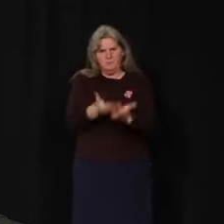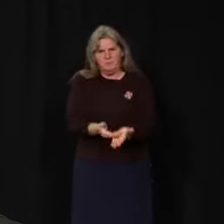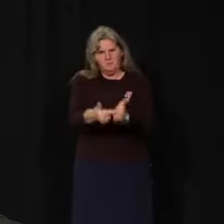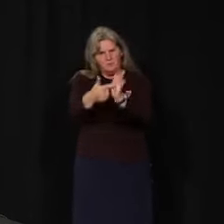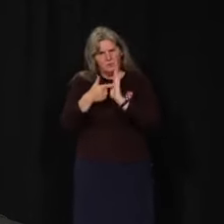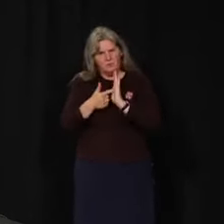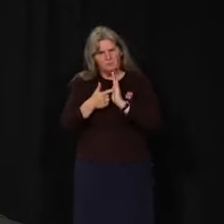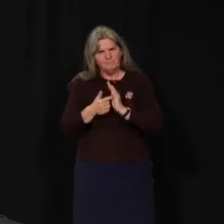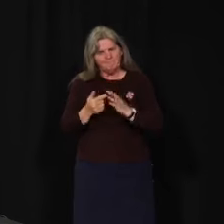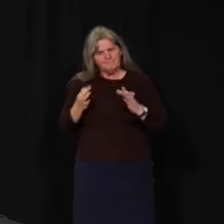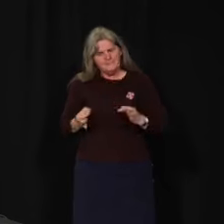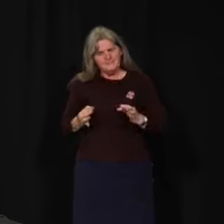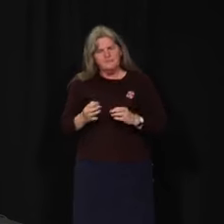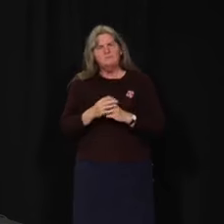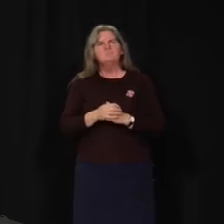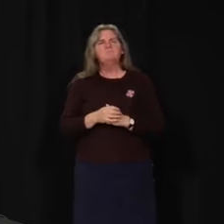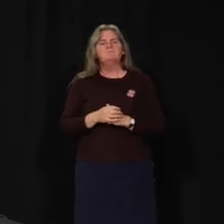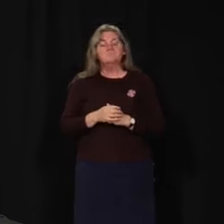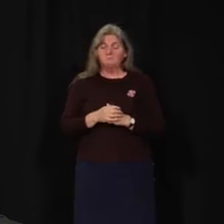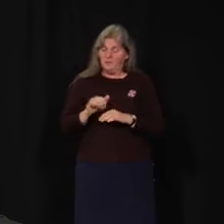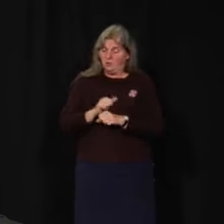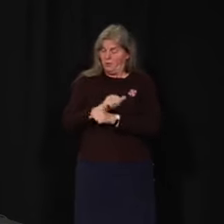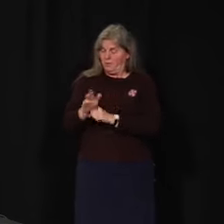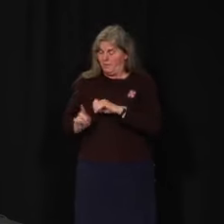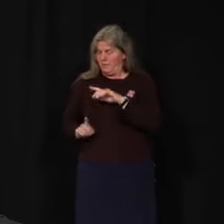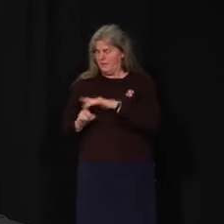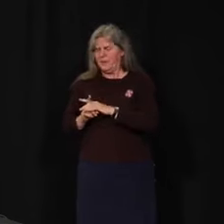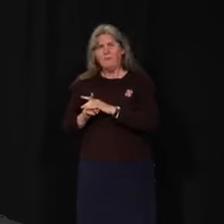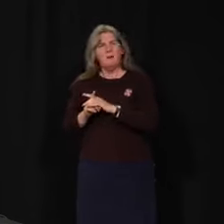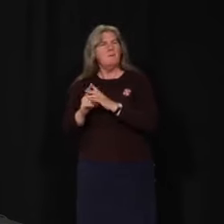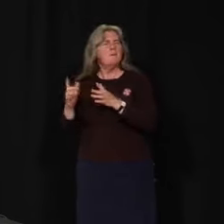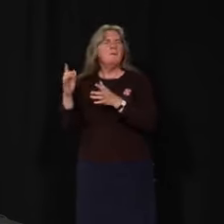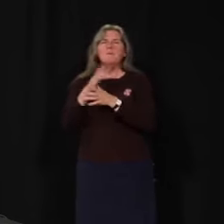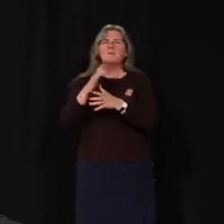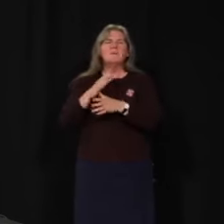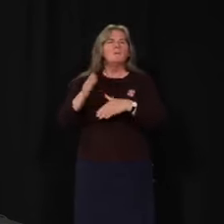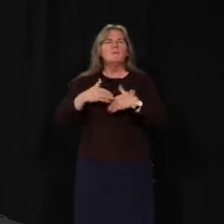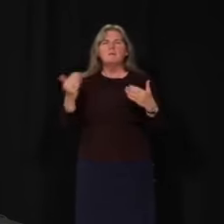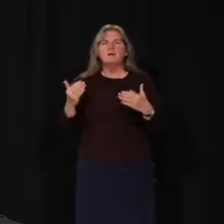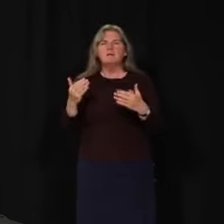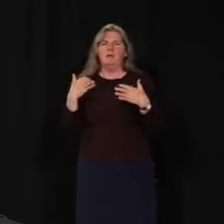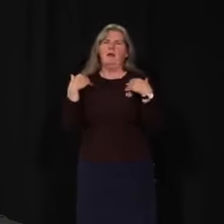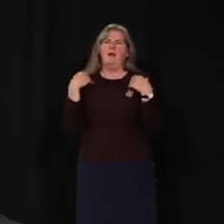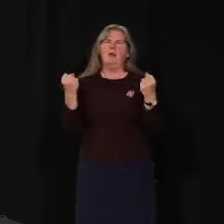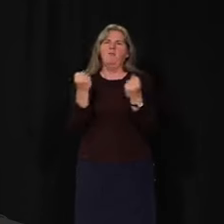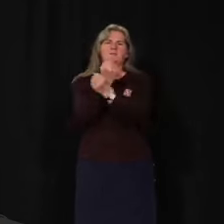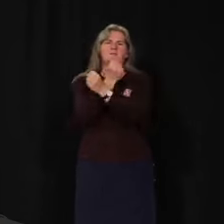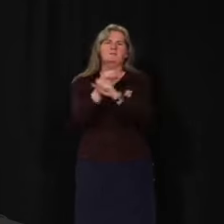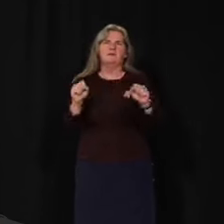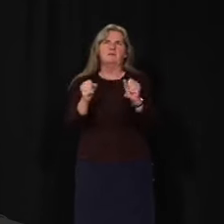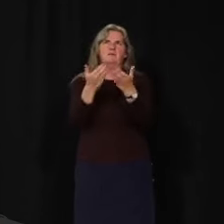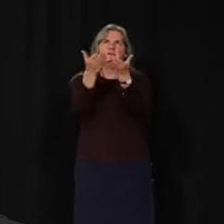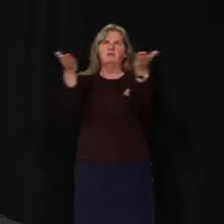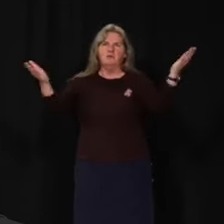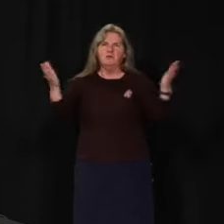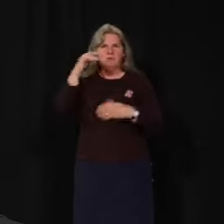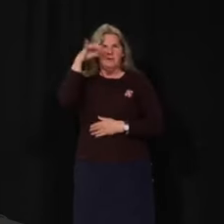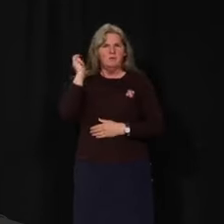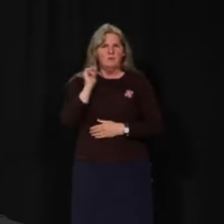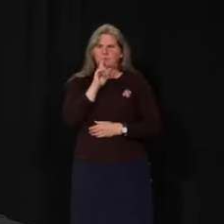we began this process, we have kept the health and safety of Yukoners at the forefront, and we will not waver from this